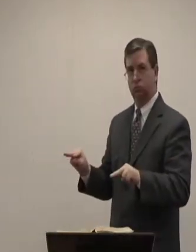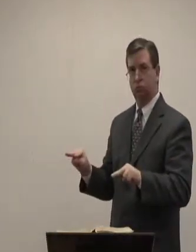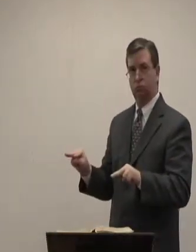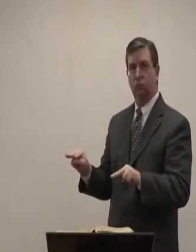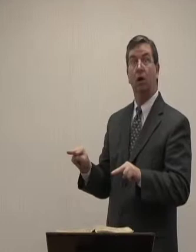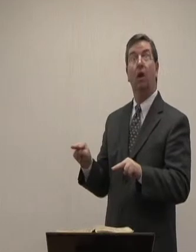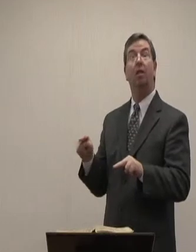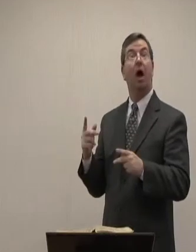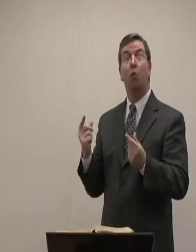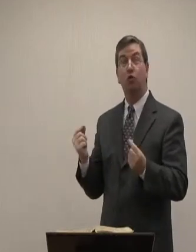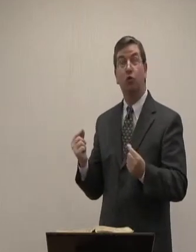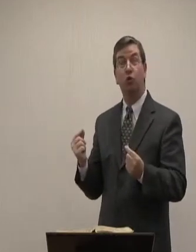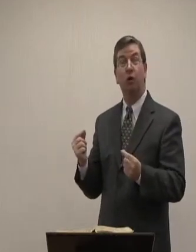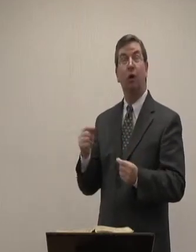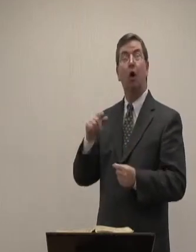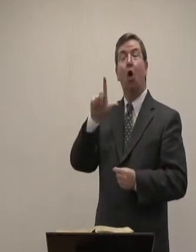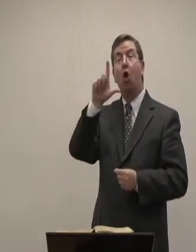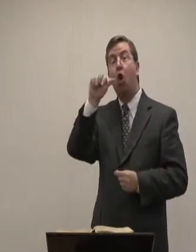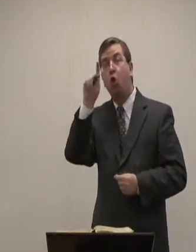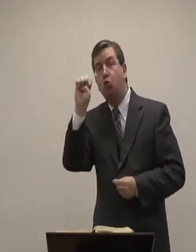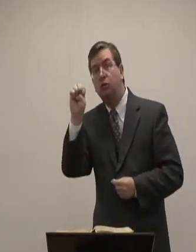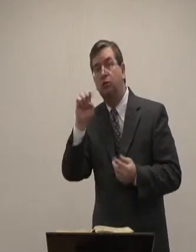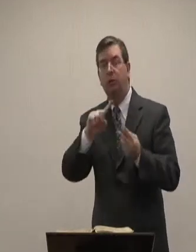of the crucifixion.